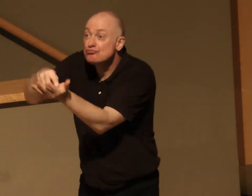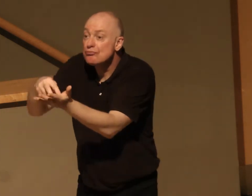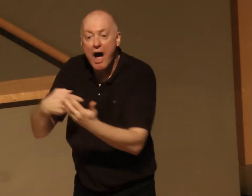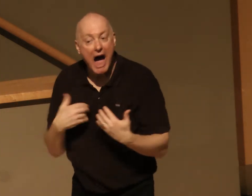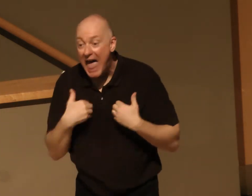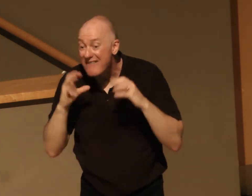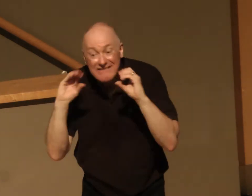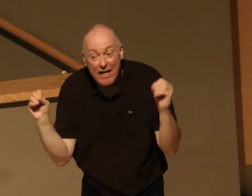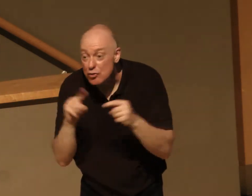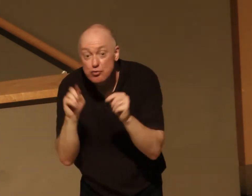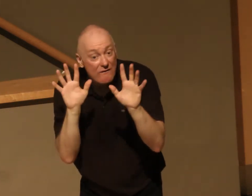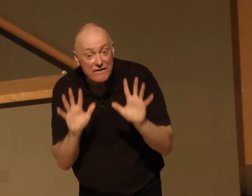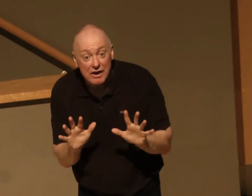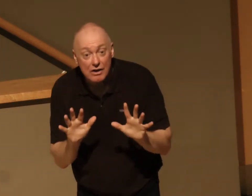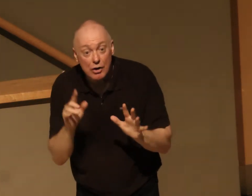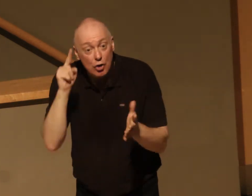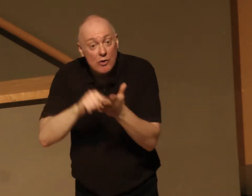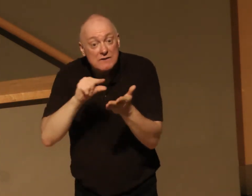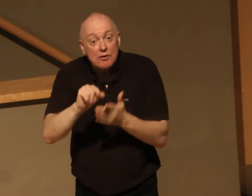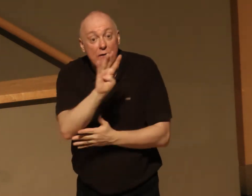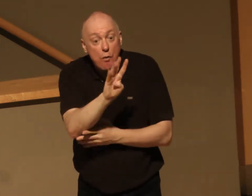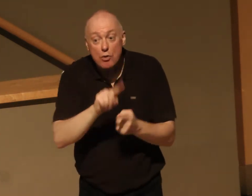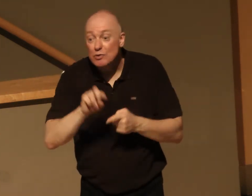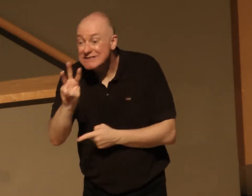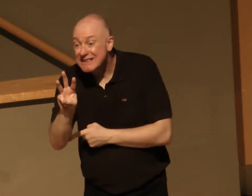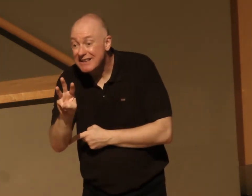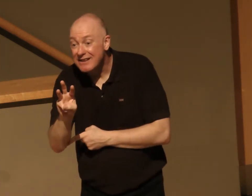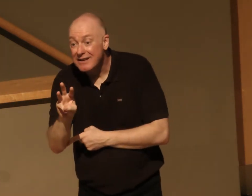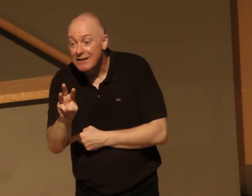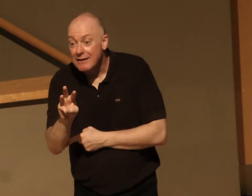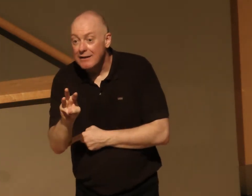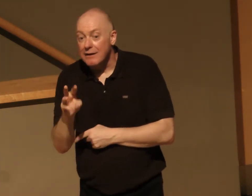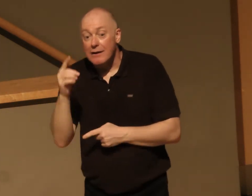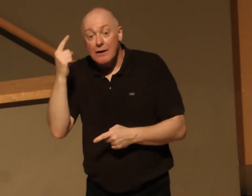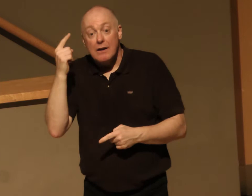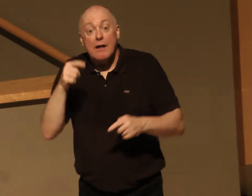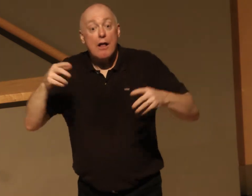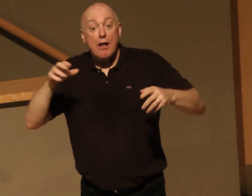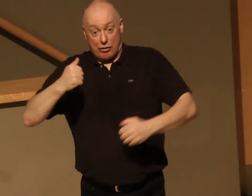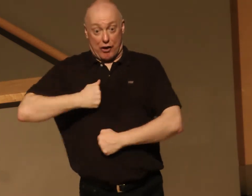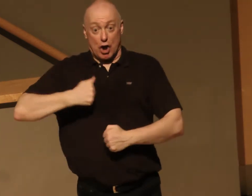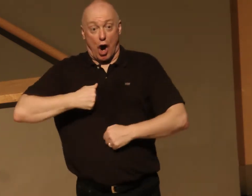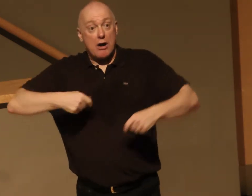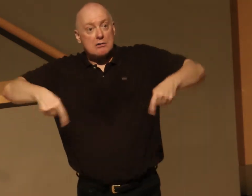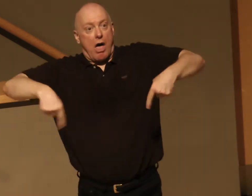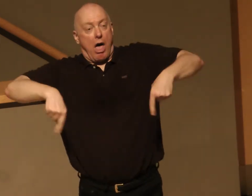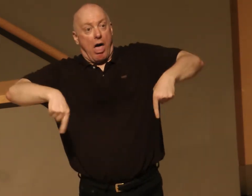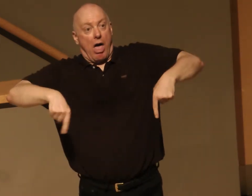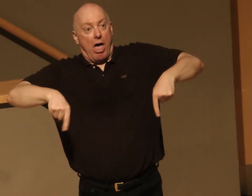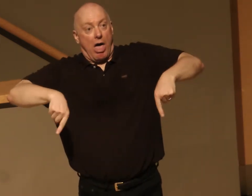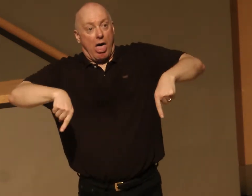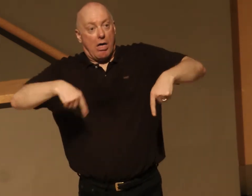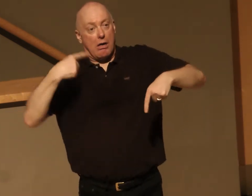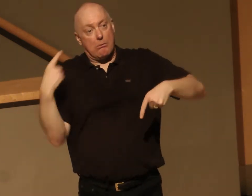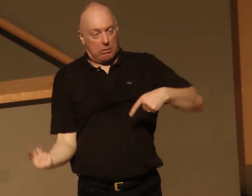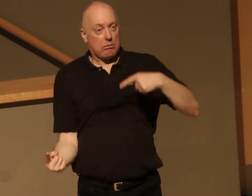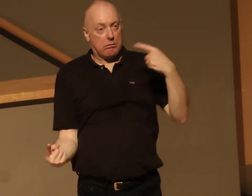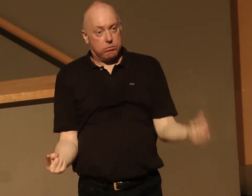to fear notice now verses 4 to 6 it says and for fear of Him the guards scrambled and became like dead men but the